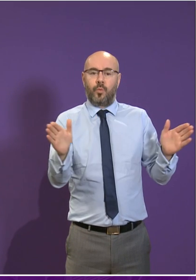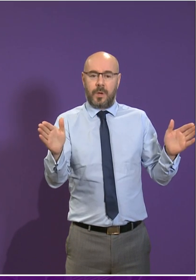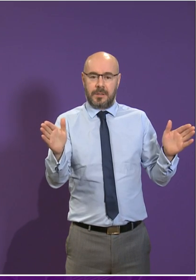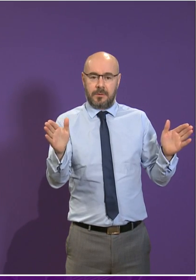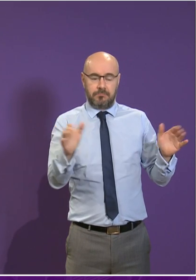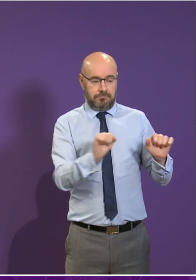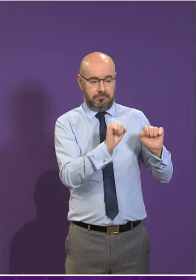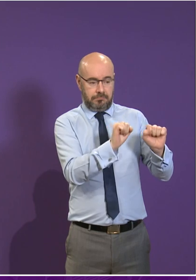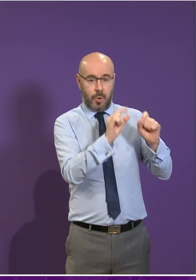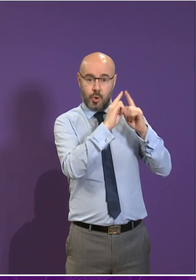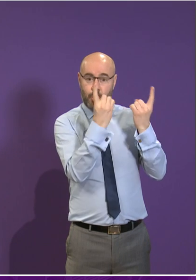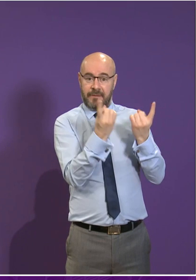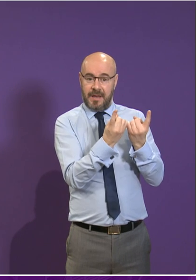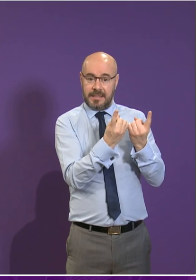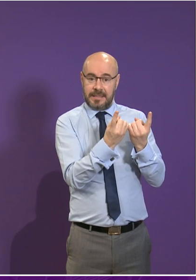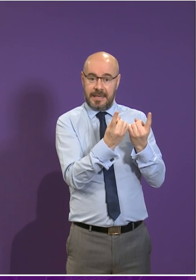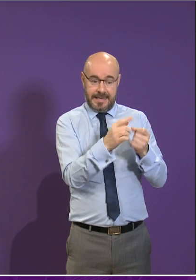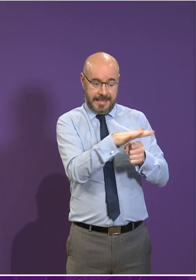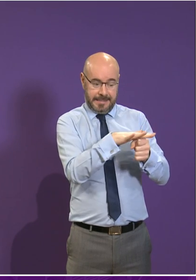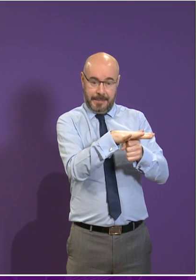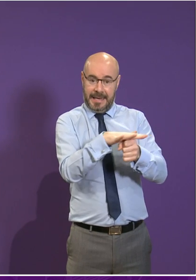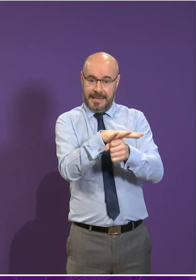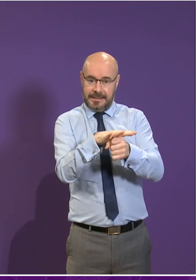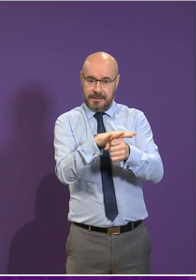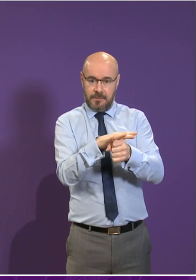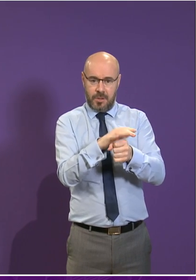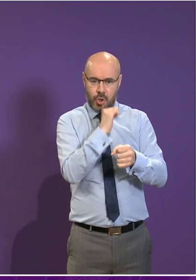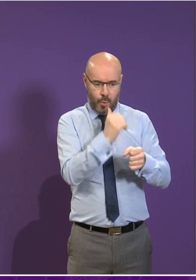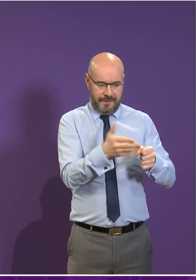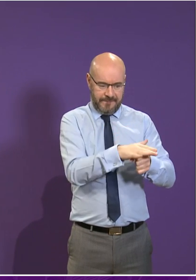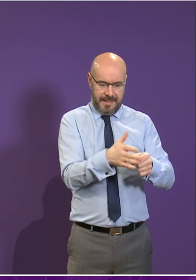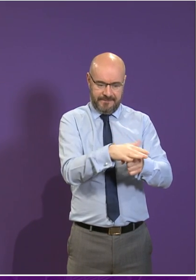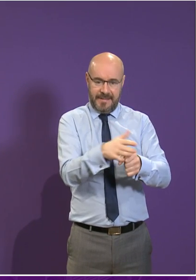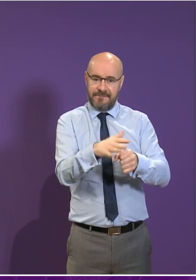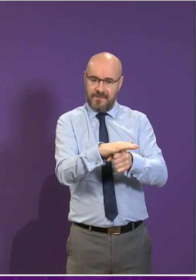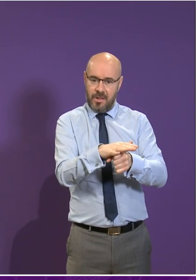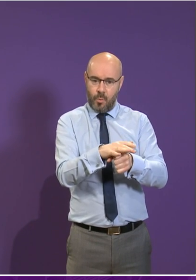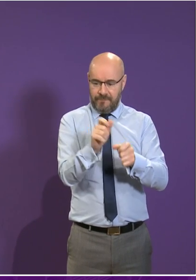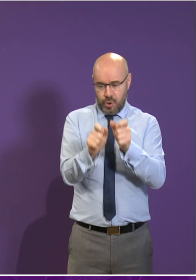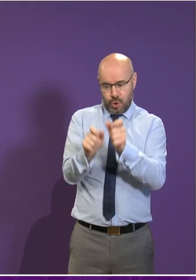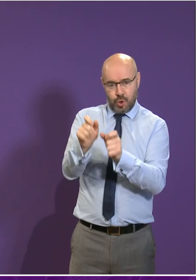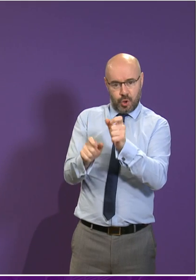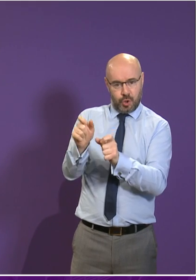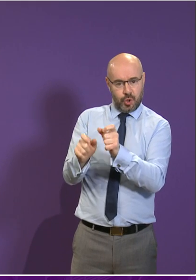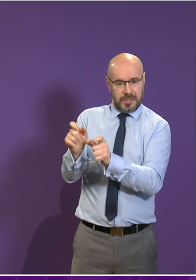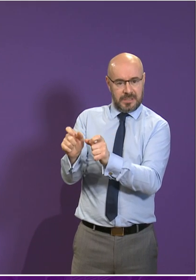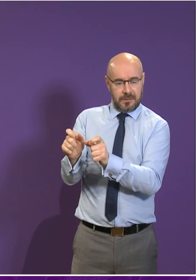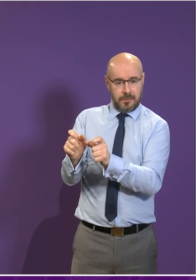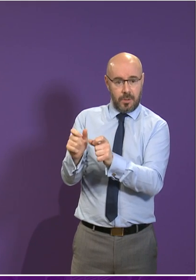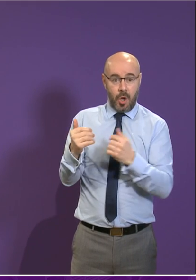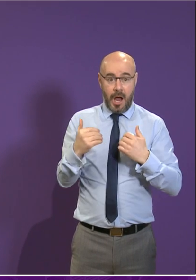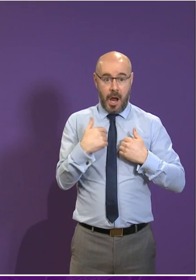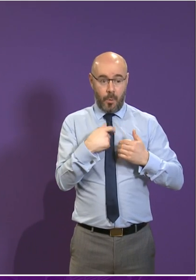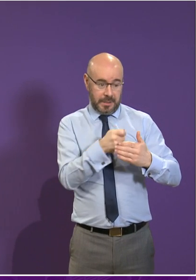and universities have not been filling these places with widening access students, we have taken the places away and moved them elsewhere. So our